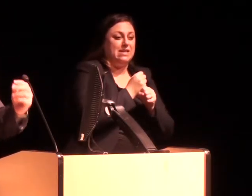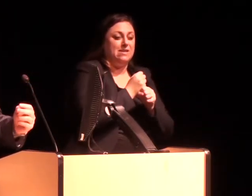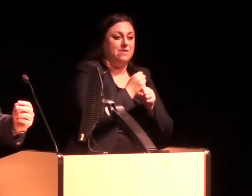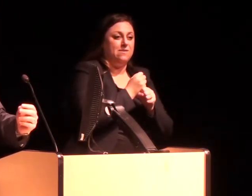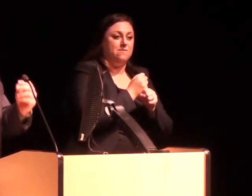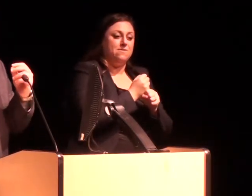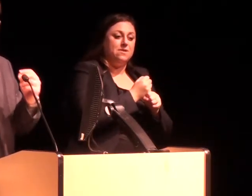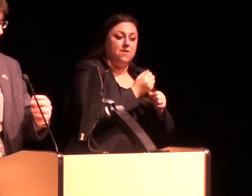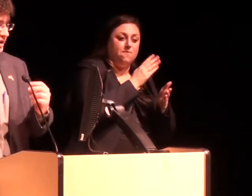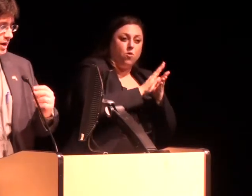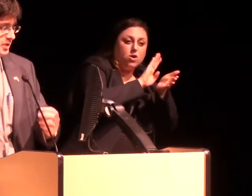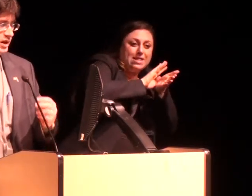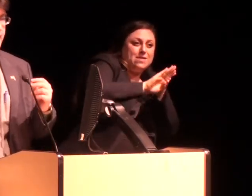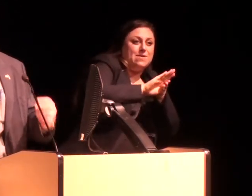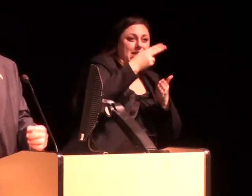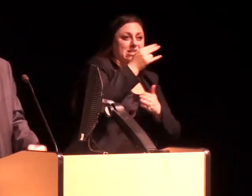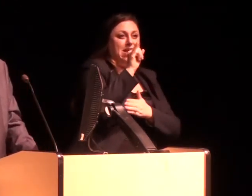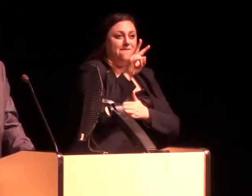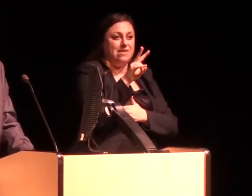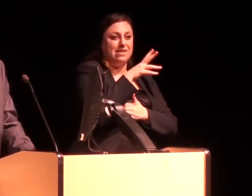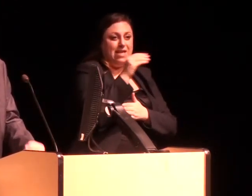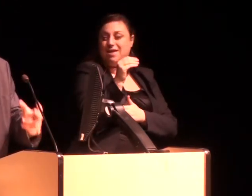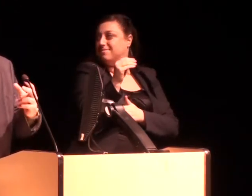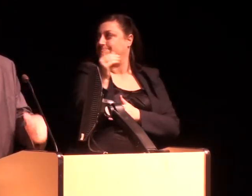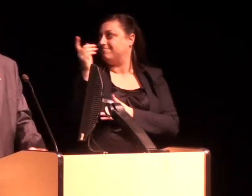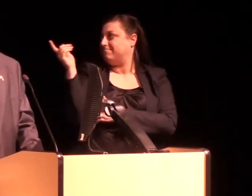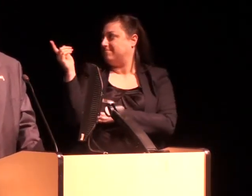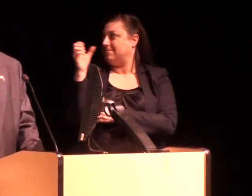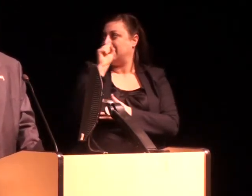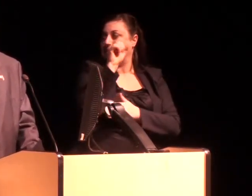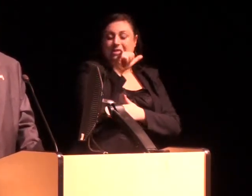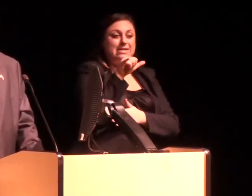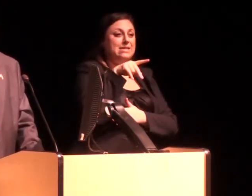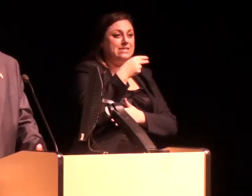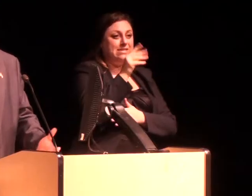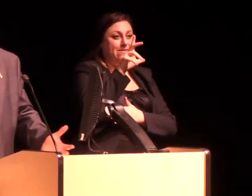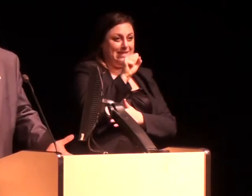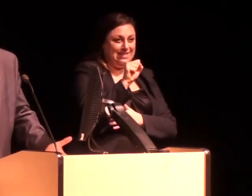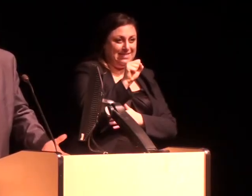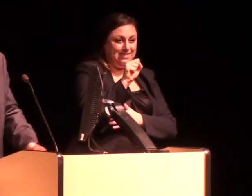mother-to-child transmission of HIV and syphilis.